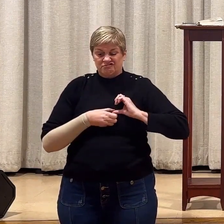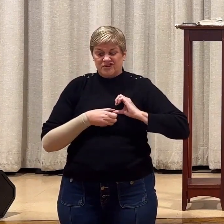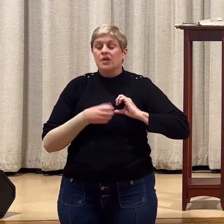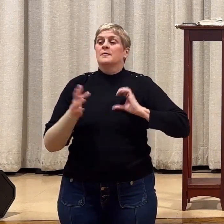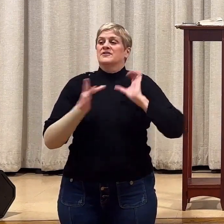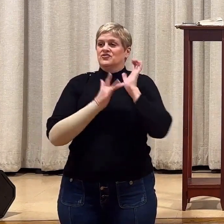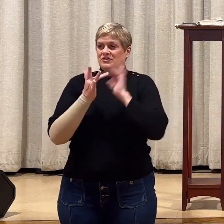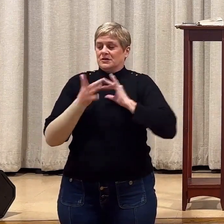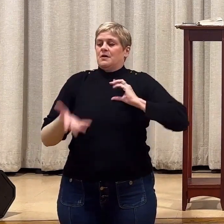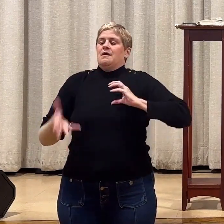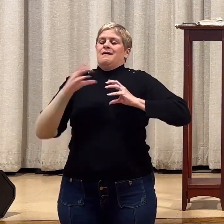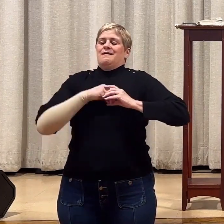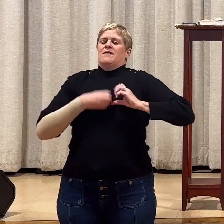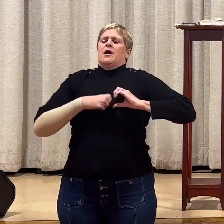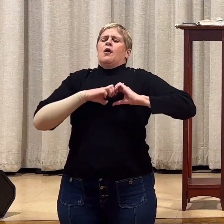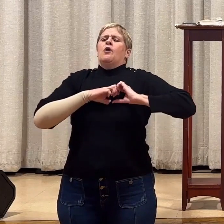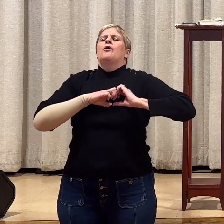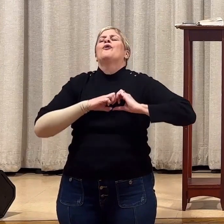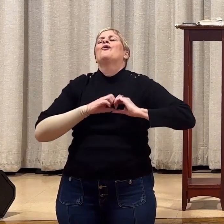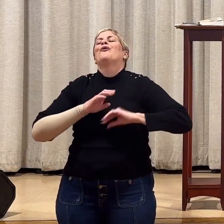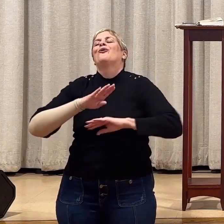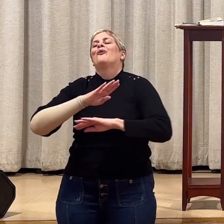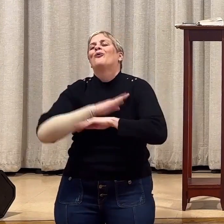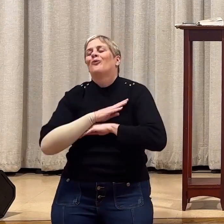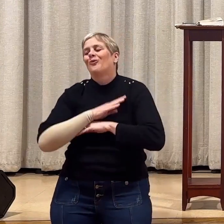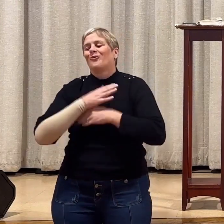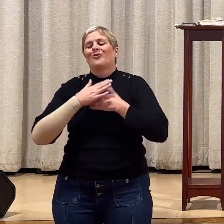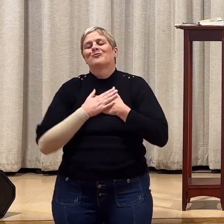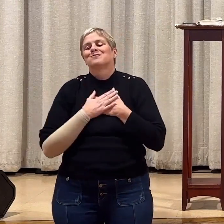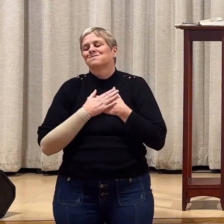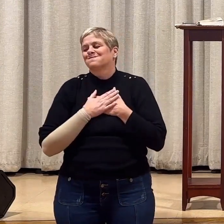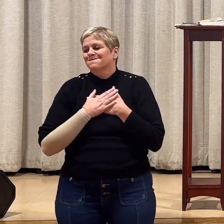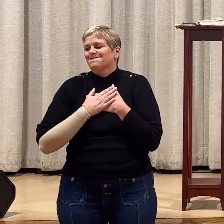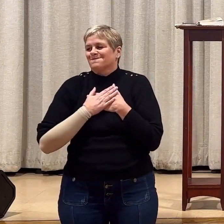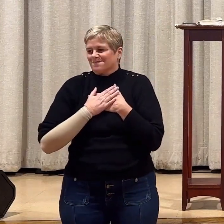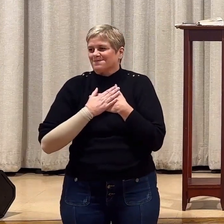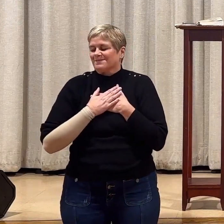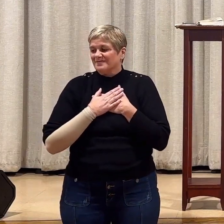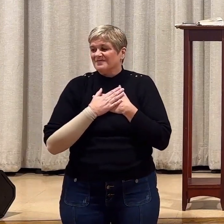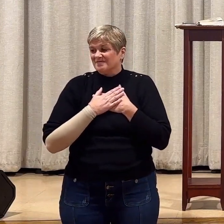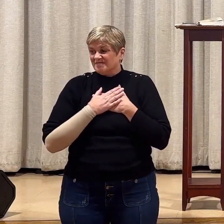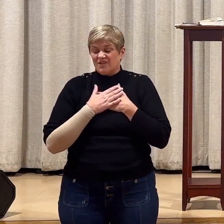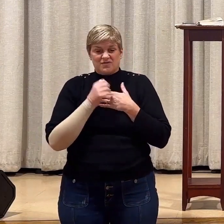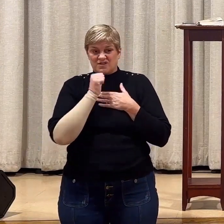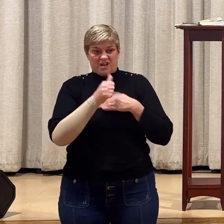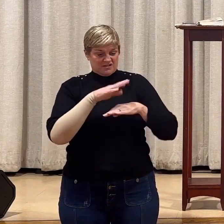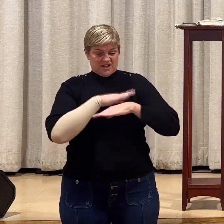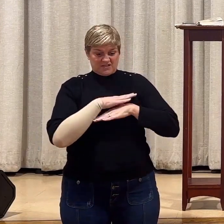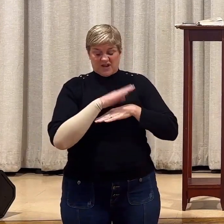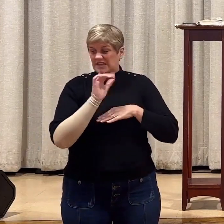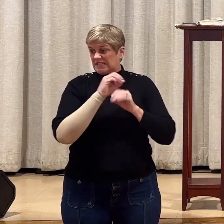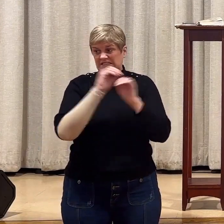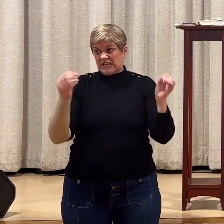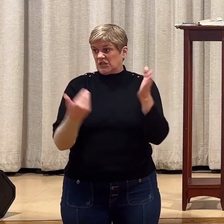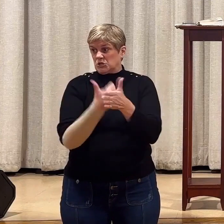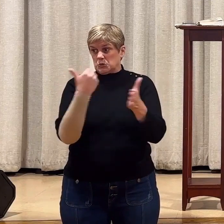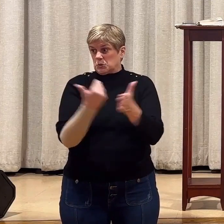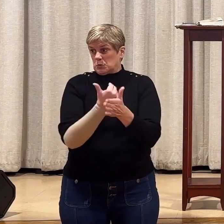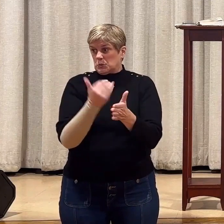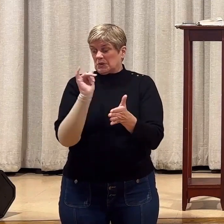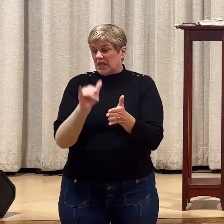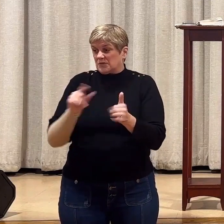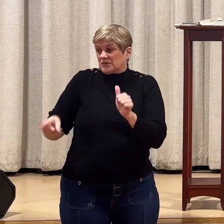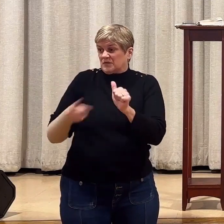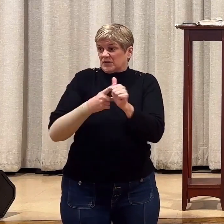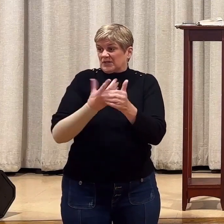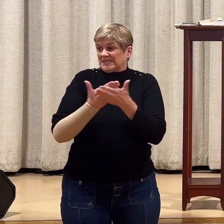heart, he gives you that contentment. You see, contentment is not discontentment is nothing new. That was actually Satan's first thing